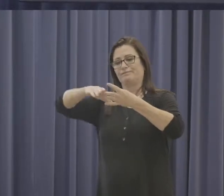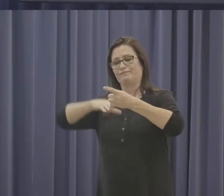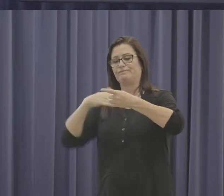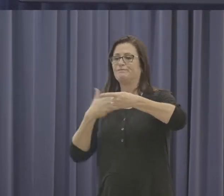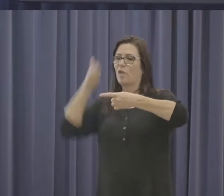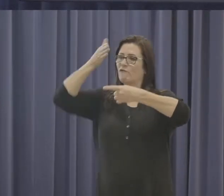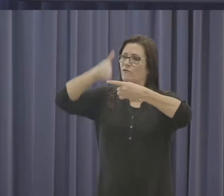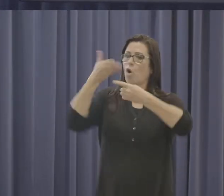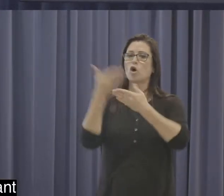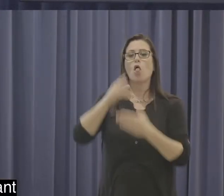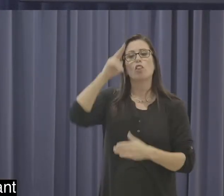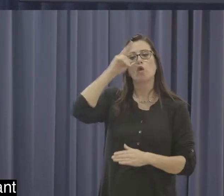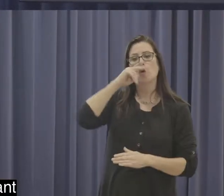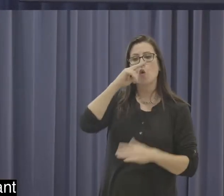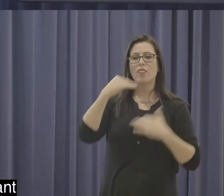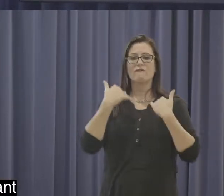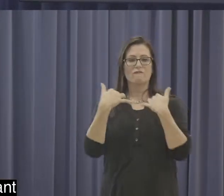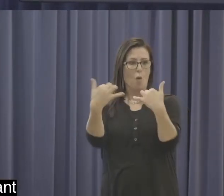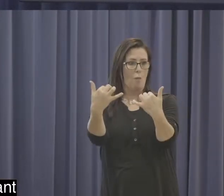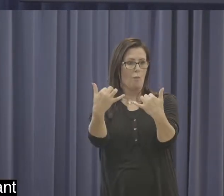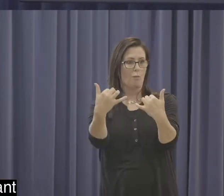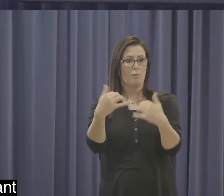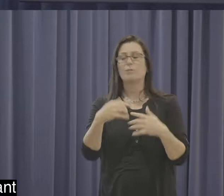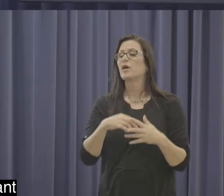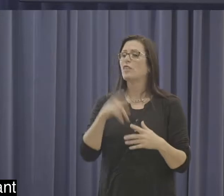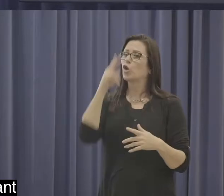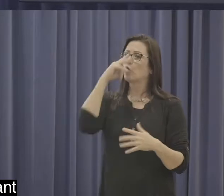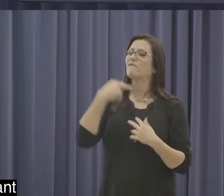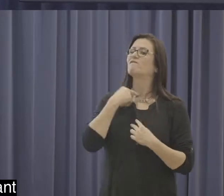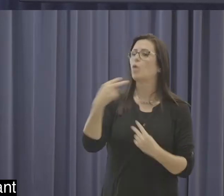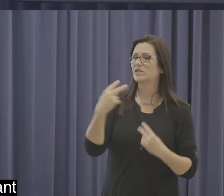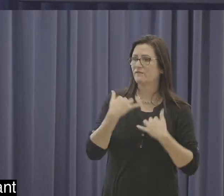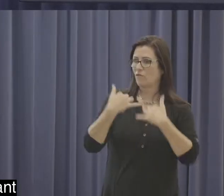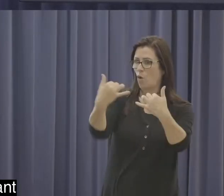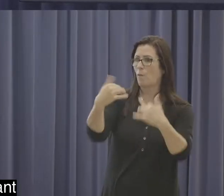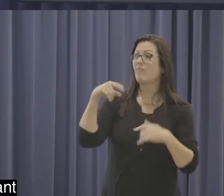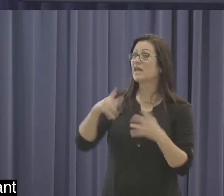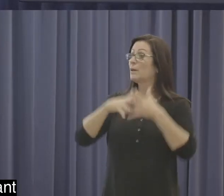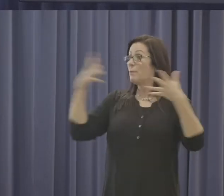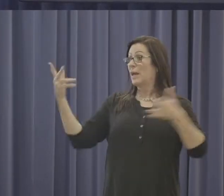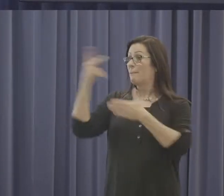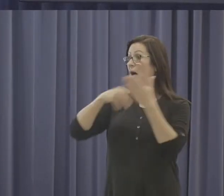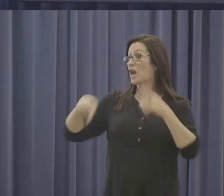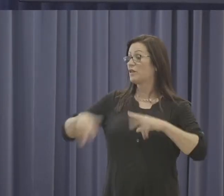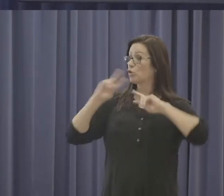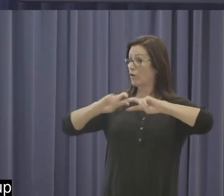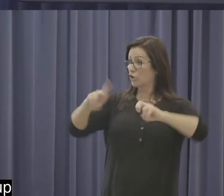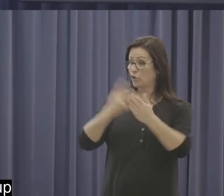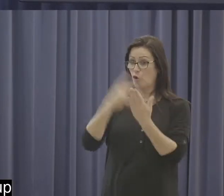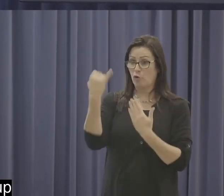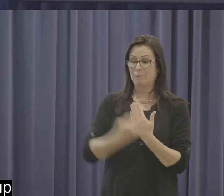Voice Forum, which was a very significant part of this research project.